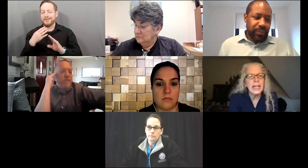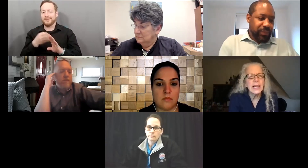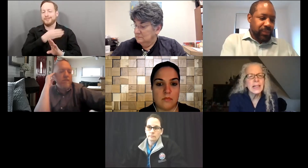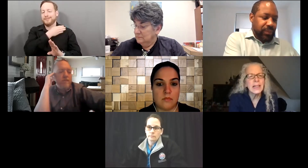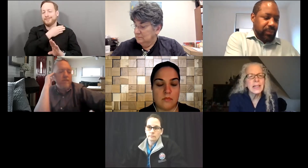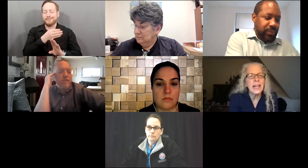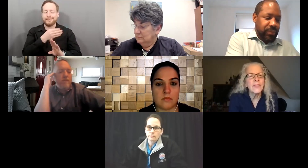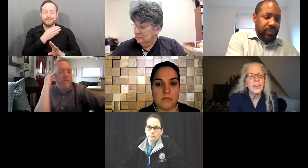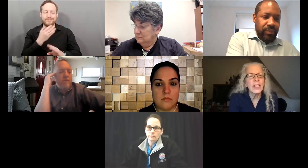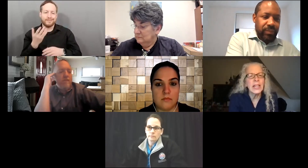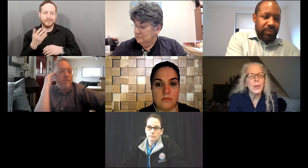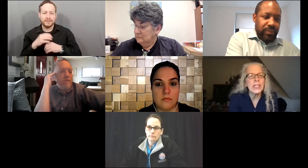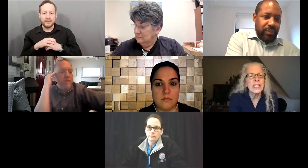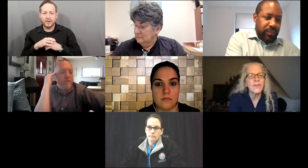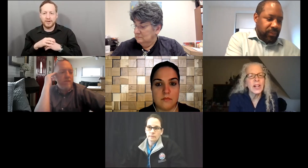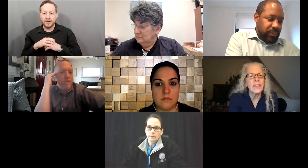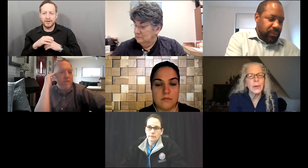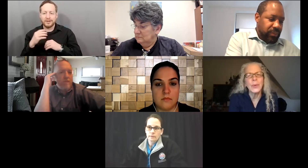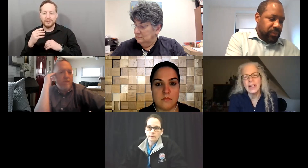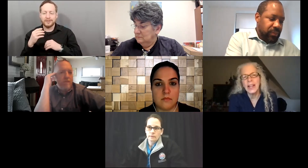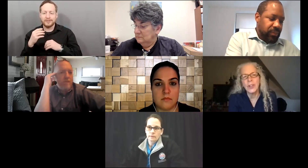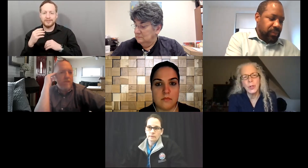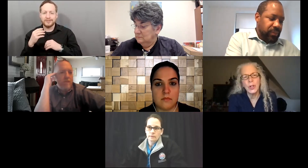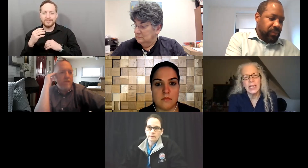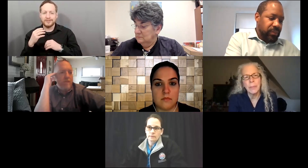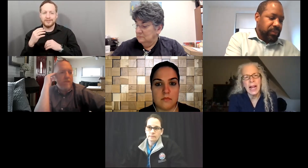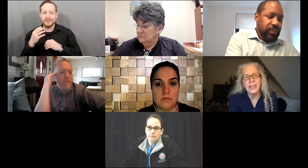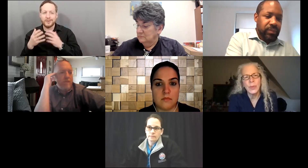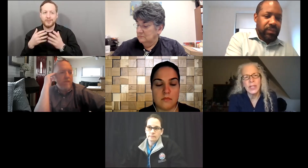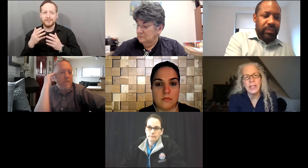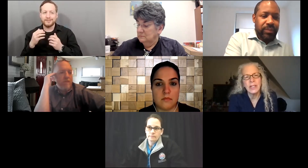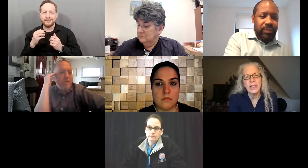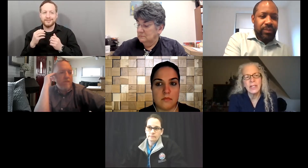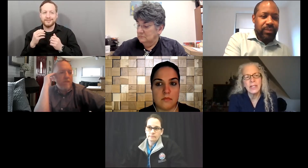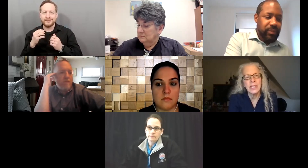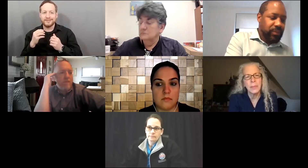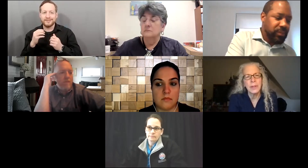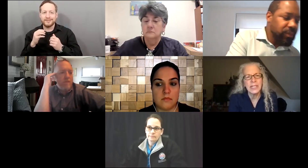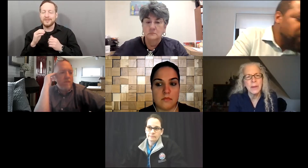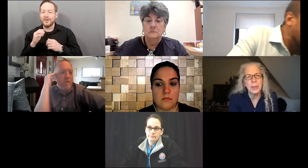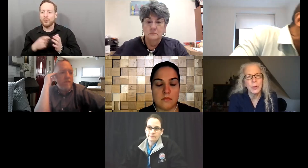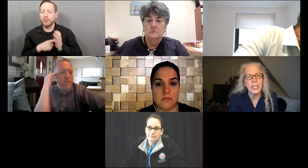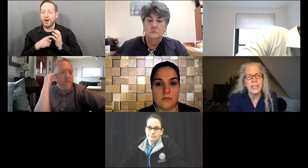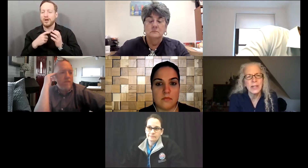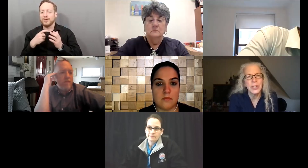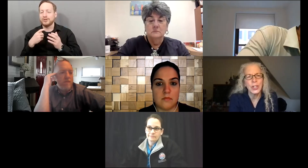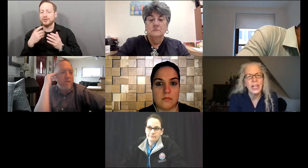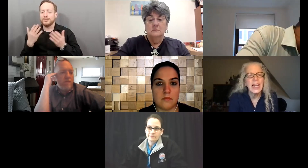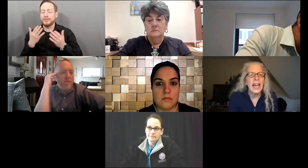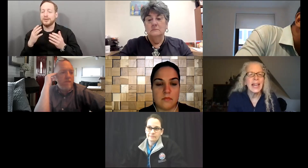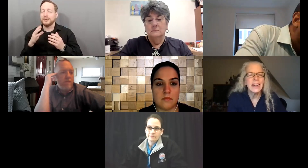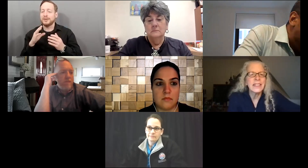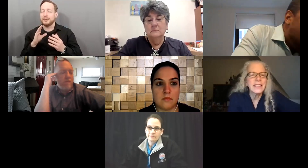But he wasn't as involved like with the deaf community in the past with the Disabled Persons